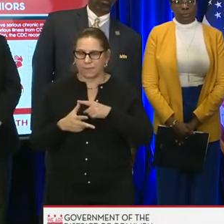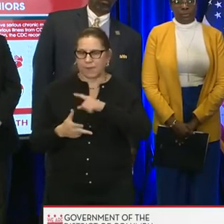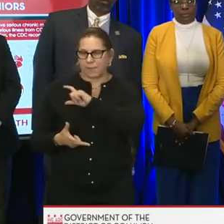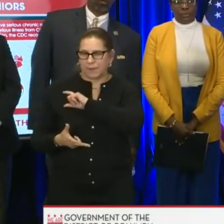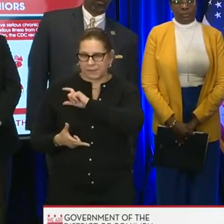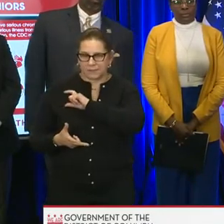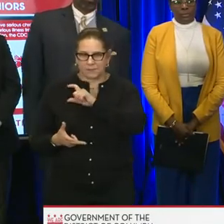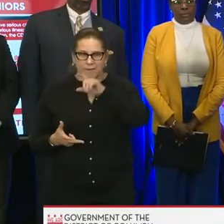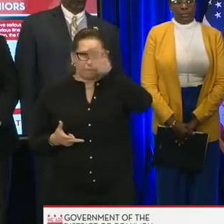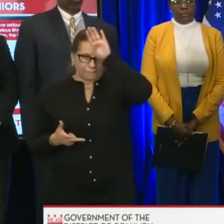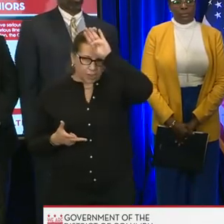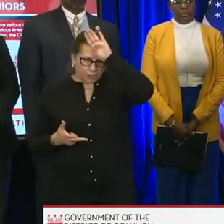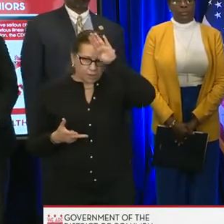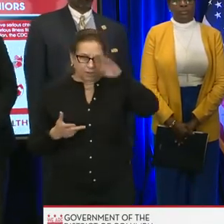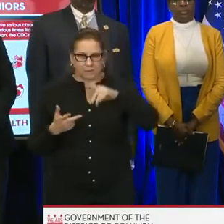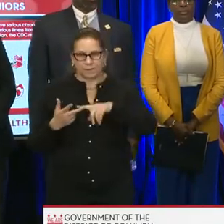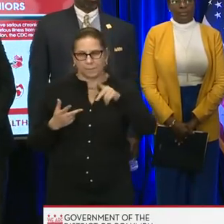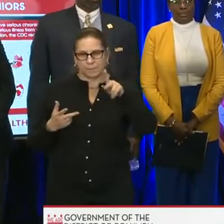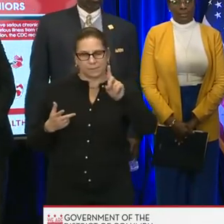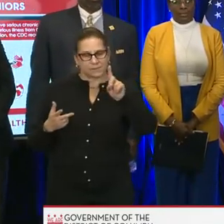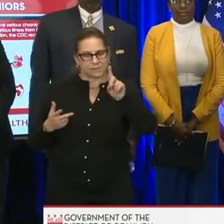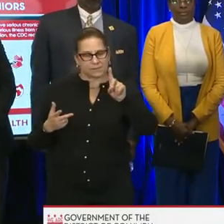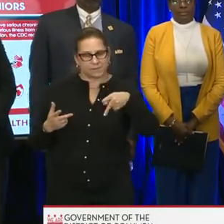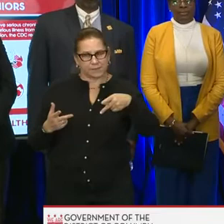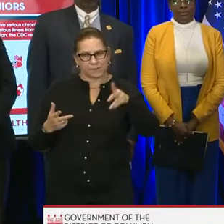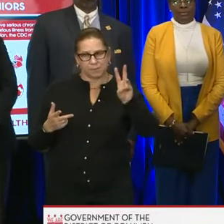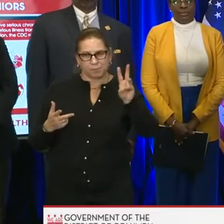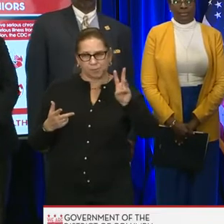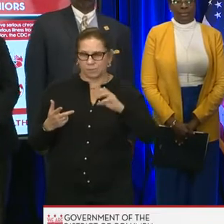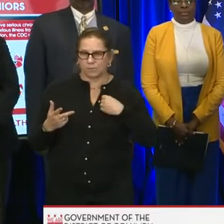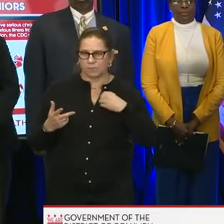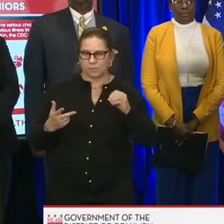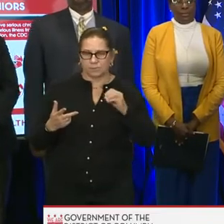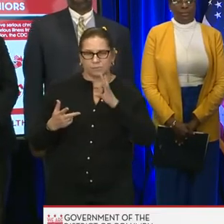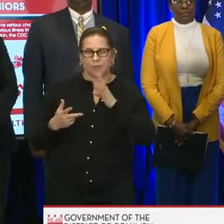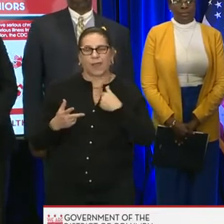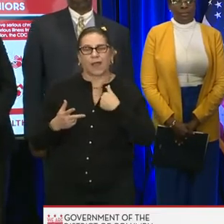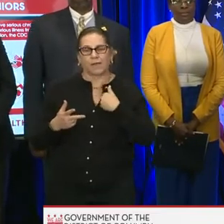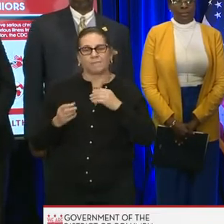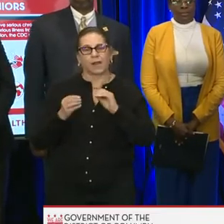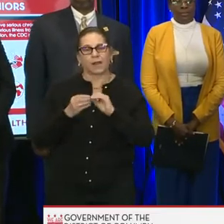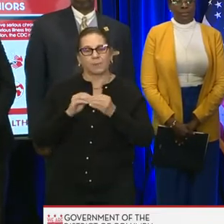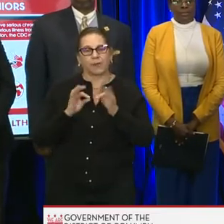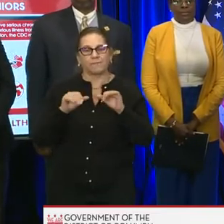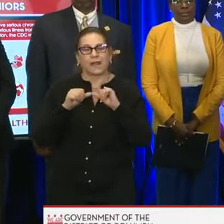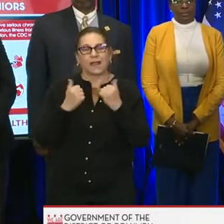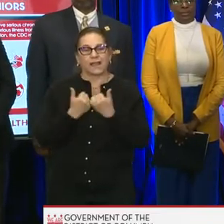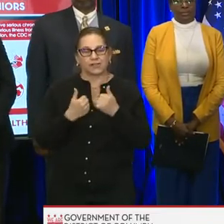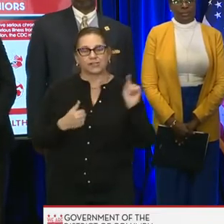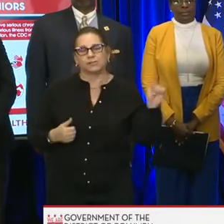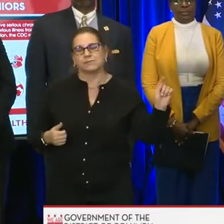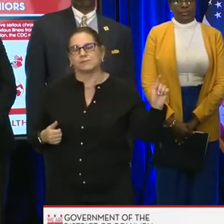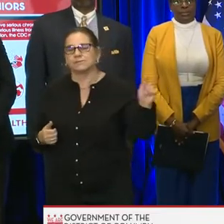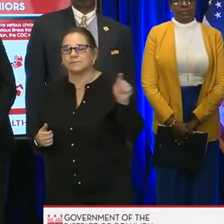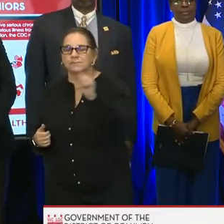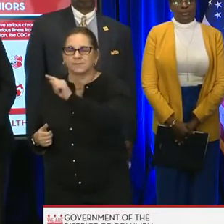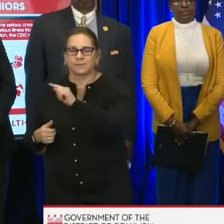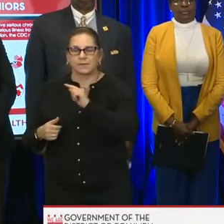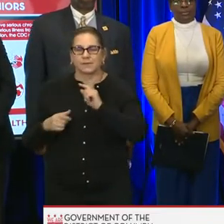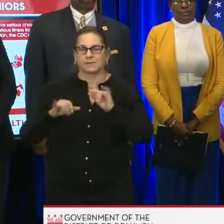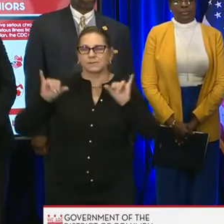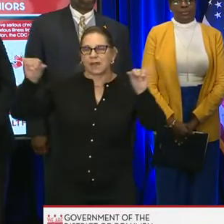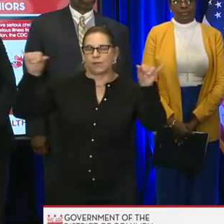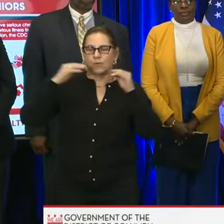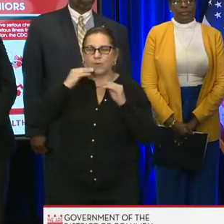DPW, as I recall. Oh, no, there are a number of agencies and parts of agencies where employees will continue